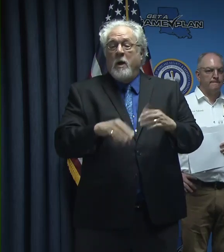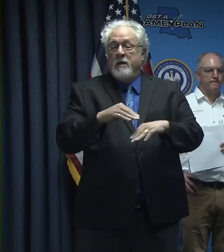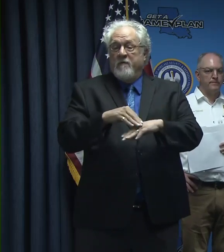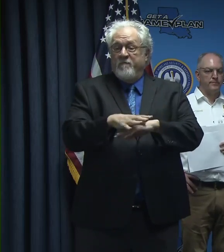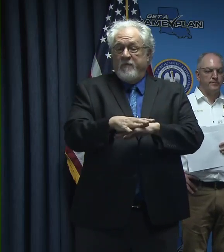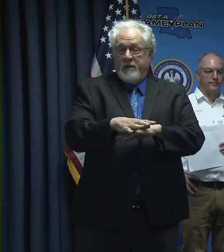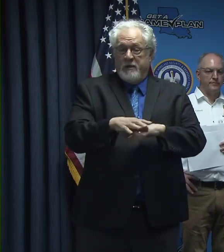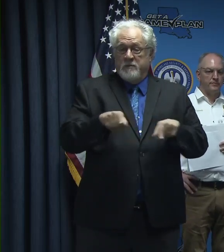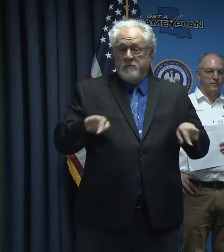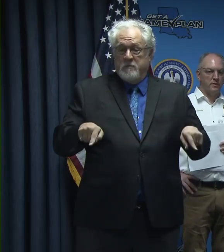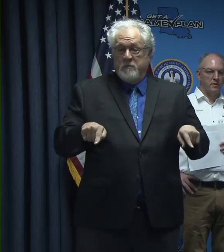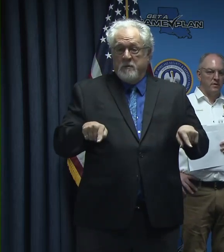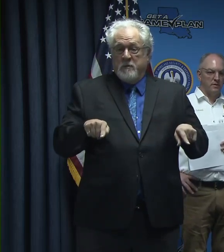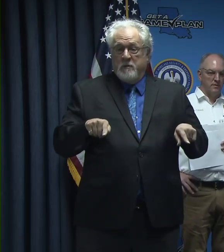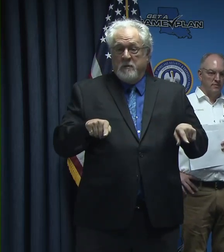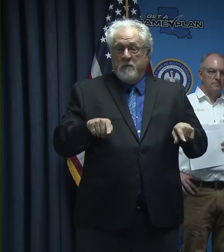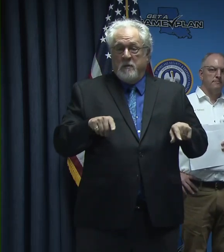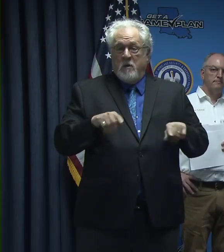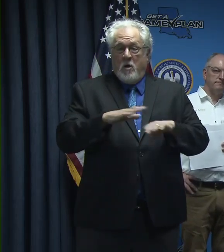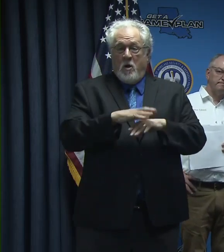drugs on the virus.